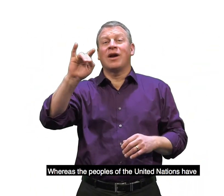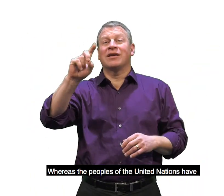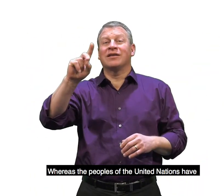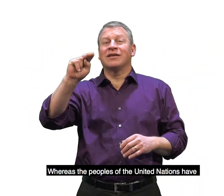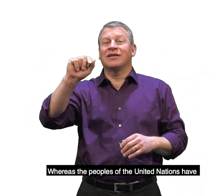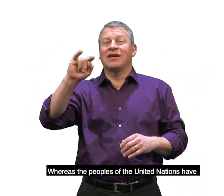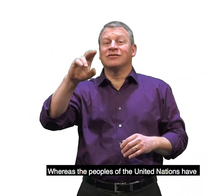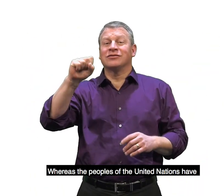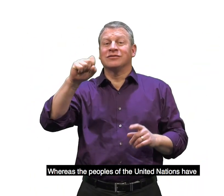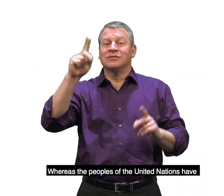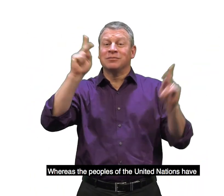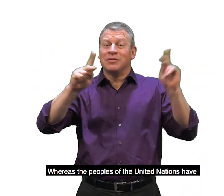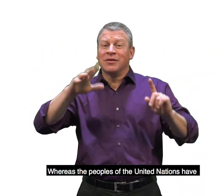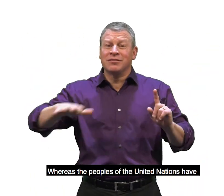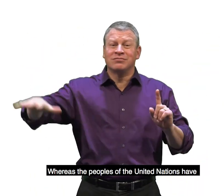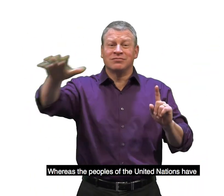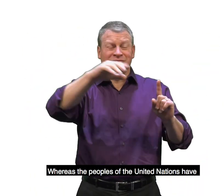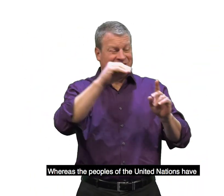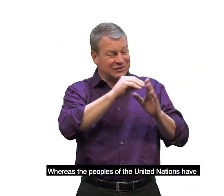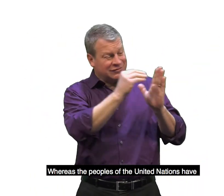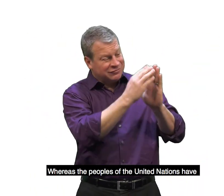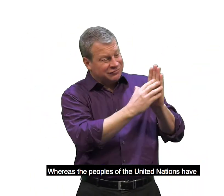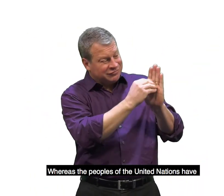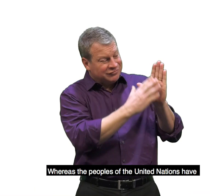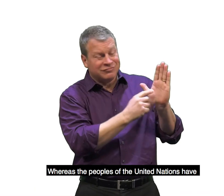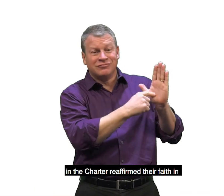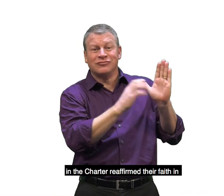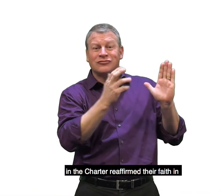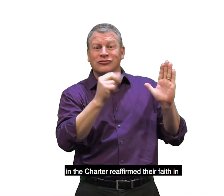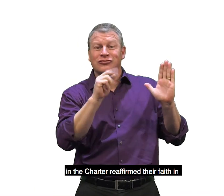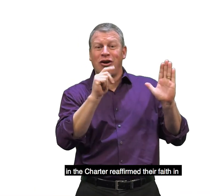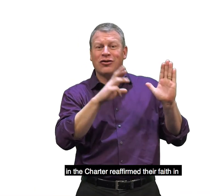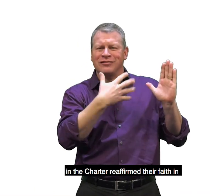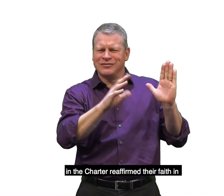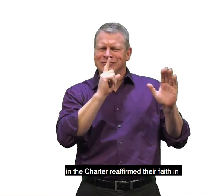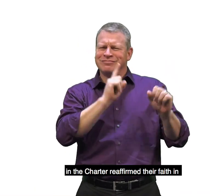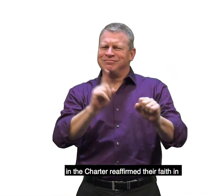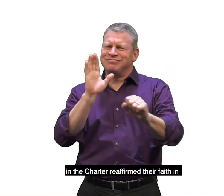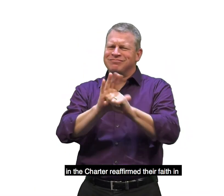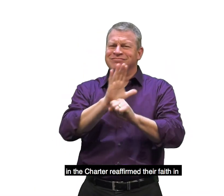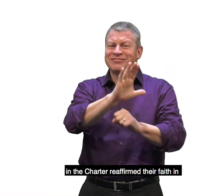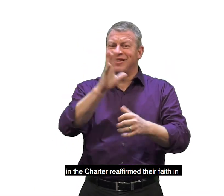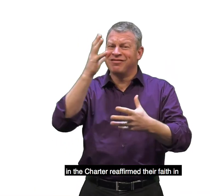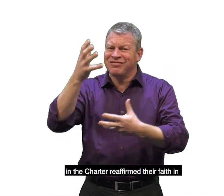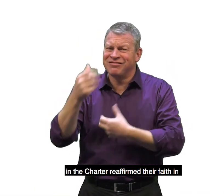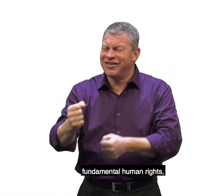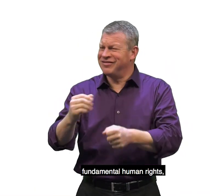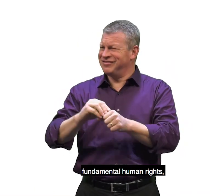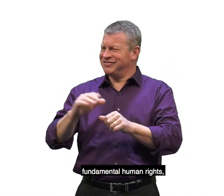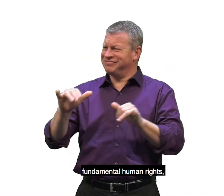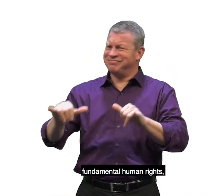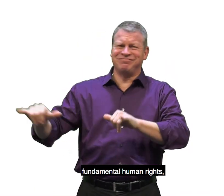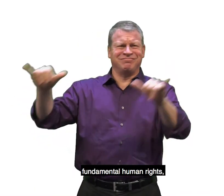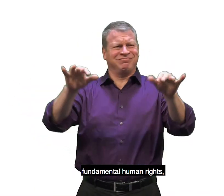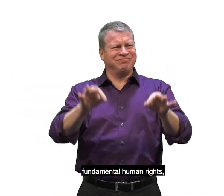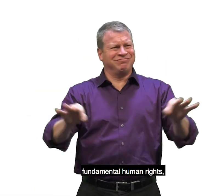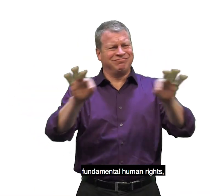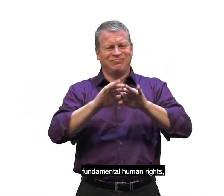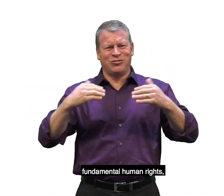Whereas the peoples of the United Nations have in the Charter reaffirmed their faith in the fundamental human